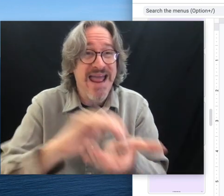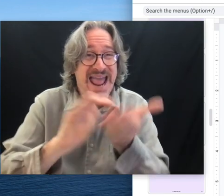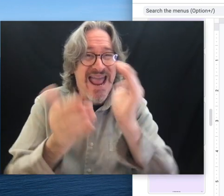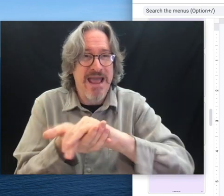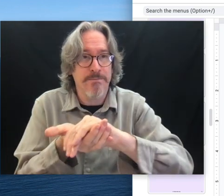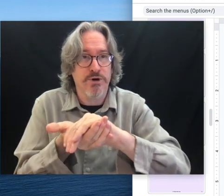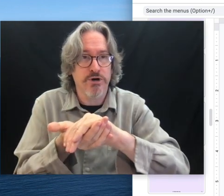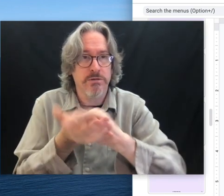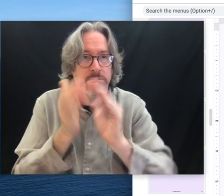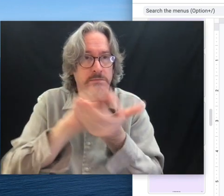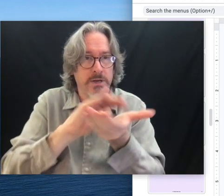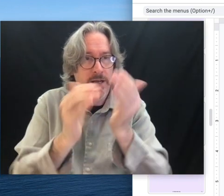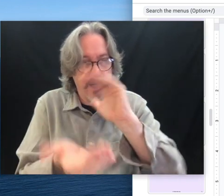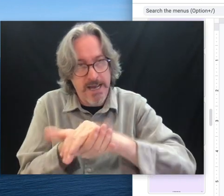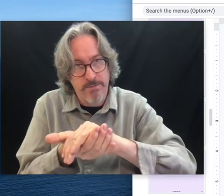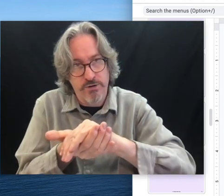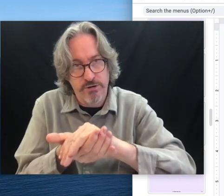Um, hamburger,